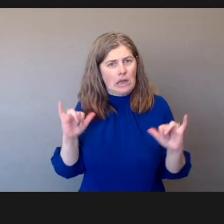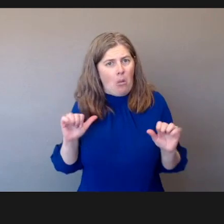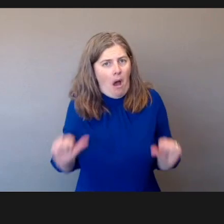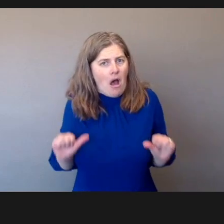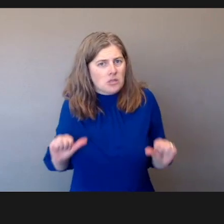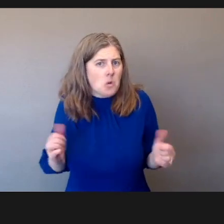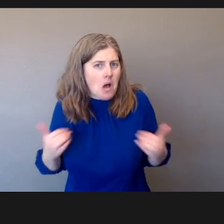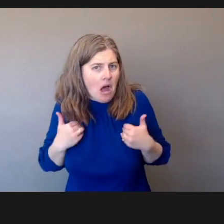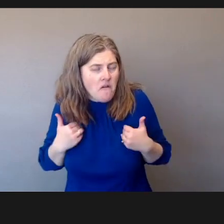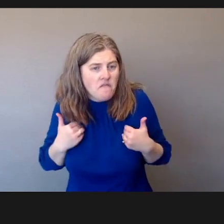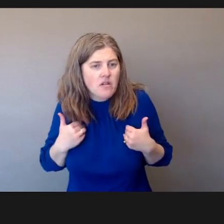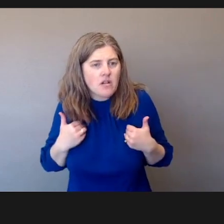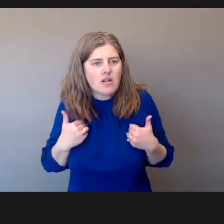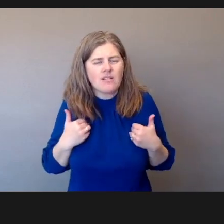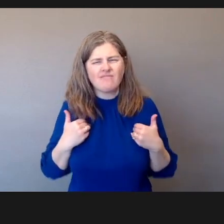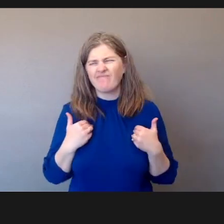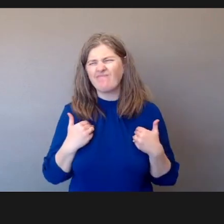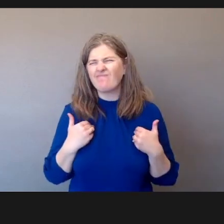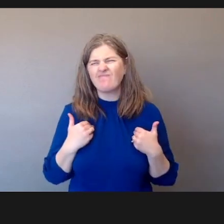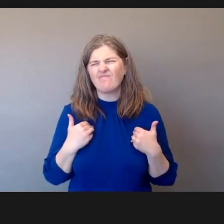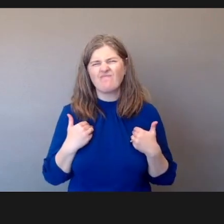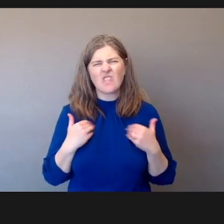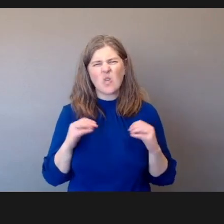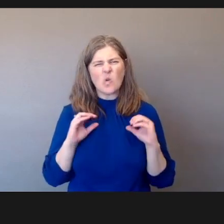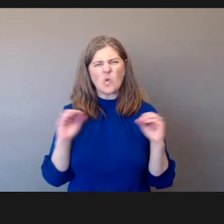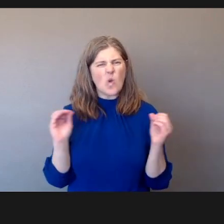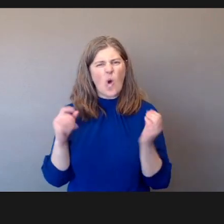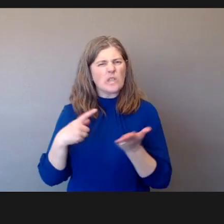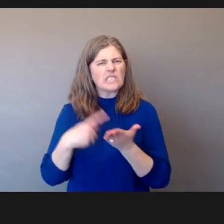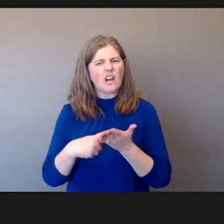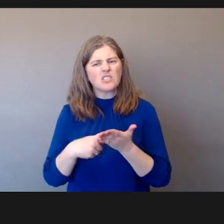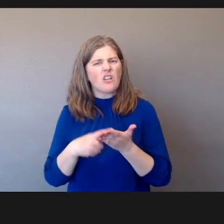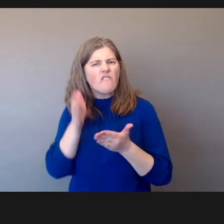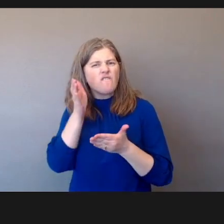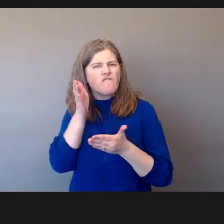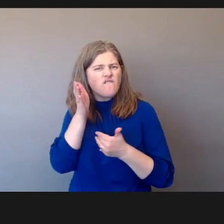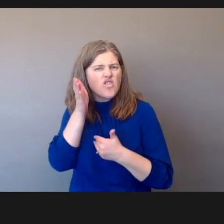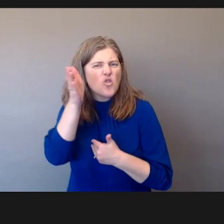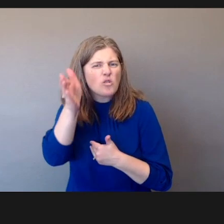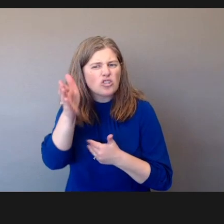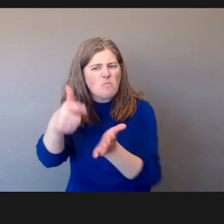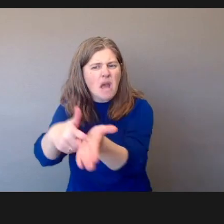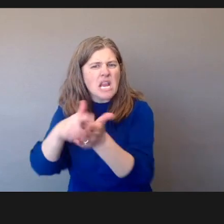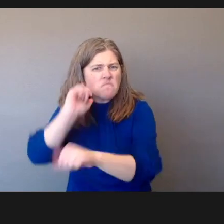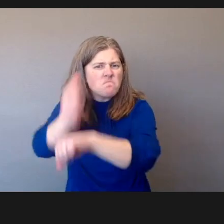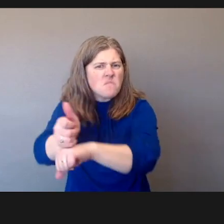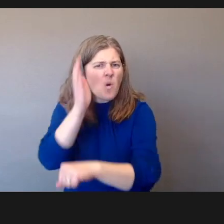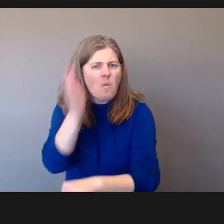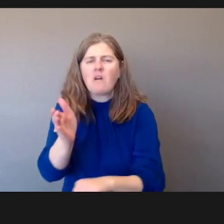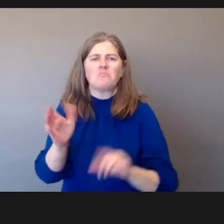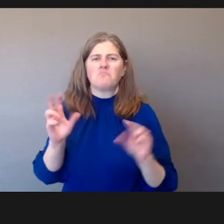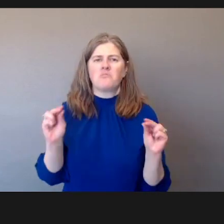but I don't think there's any discussion of future mandates. I think we're trying to fully arm